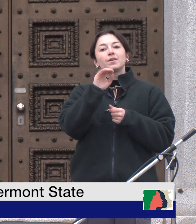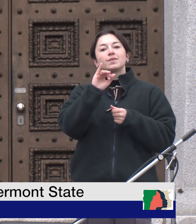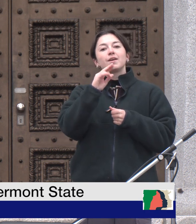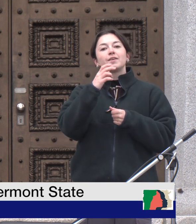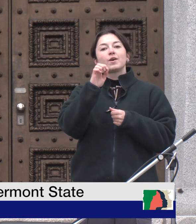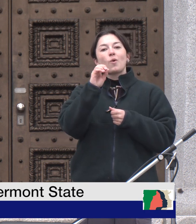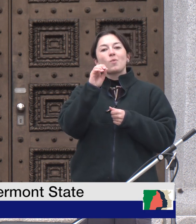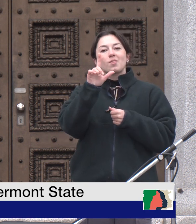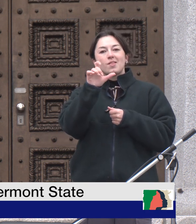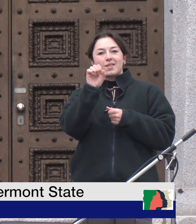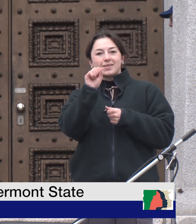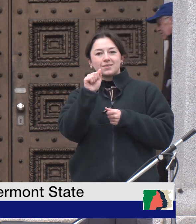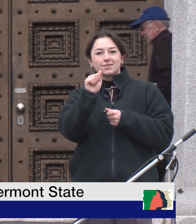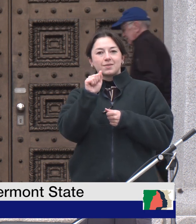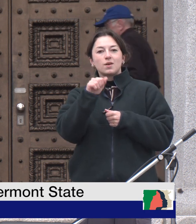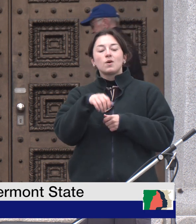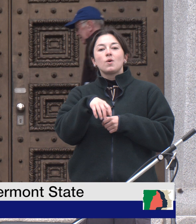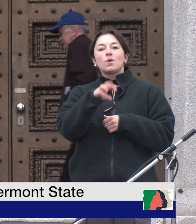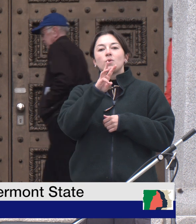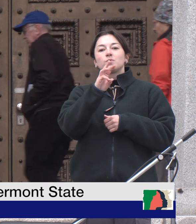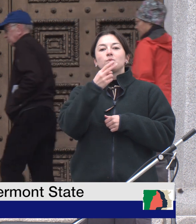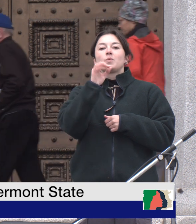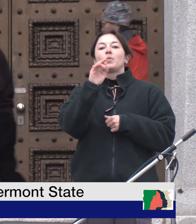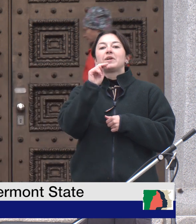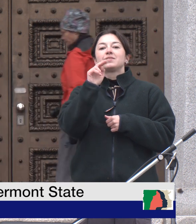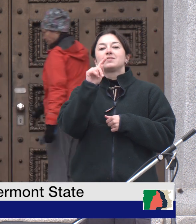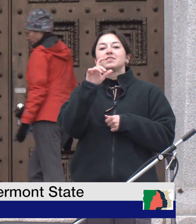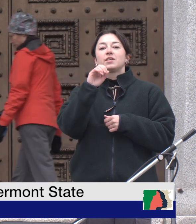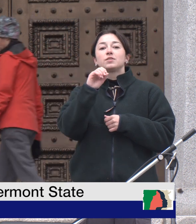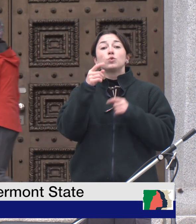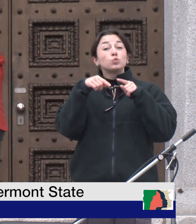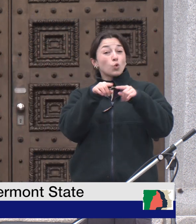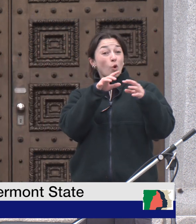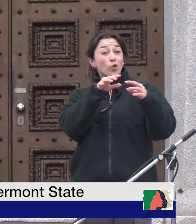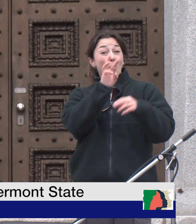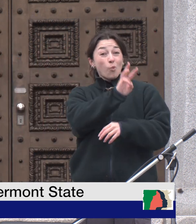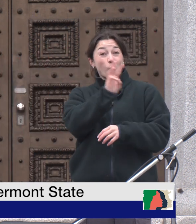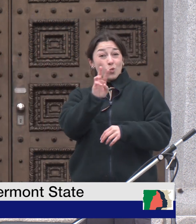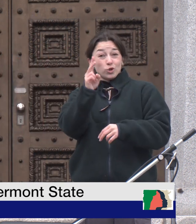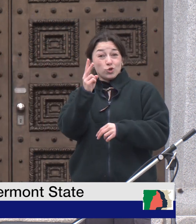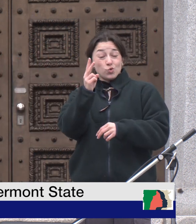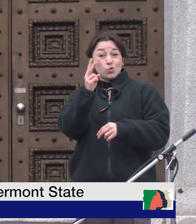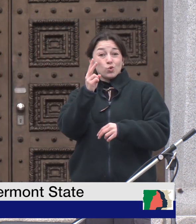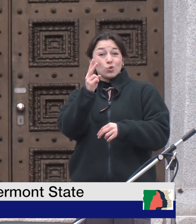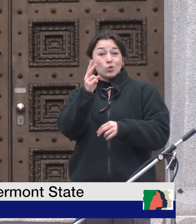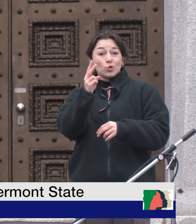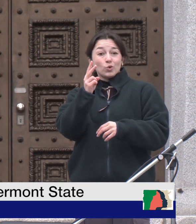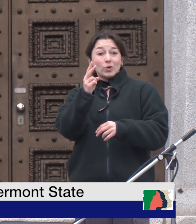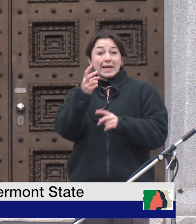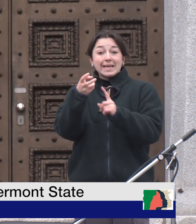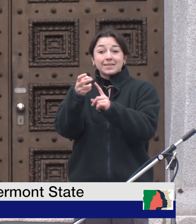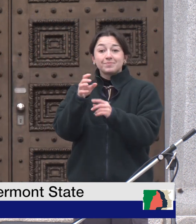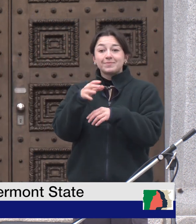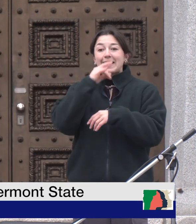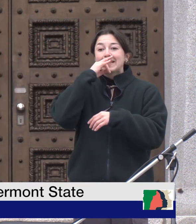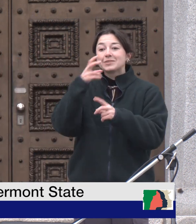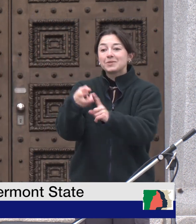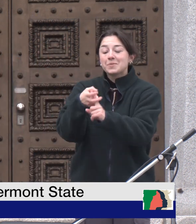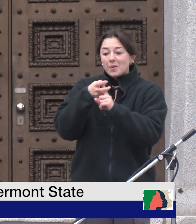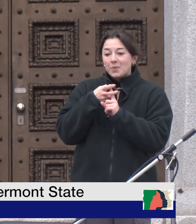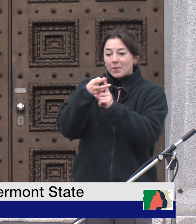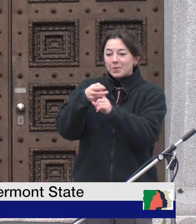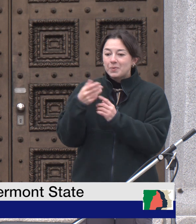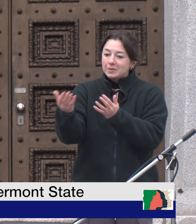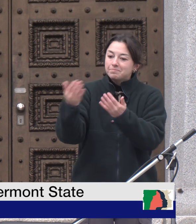Winton, who saved children during World War II. Watch the documentary One Life, where Anthony Hopkins does